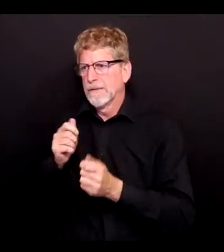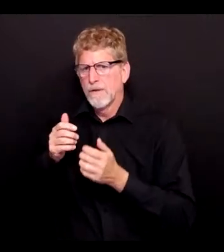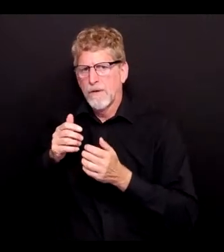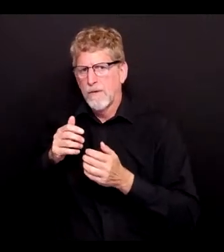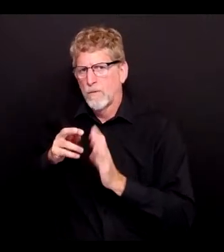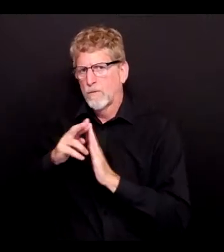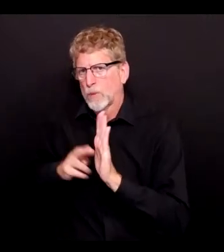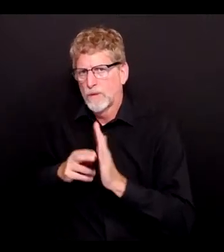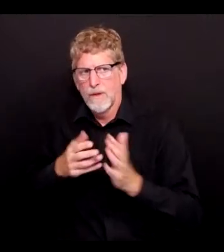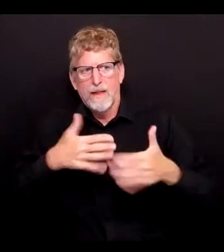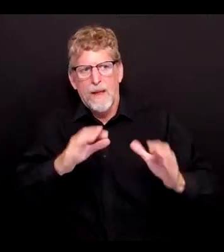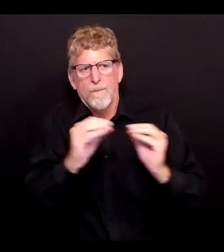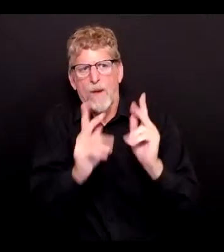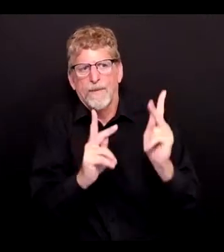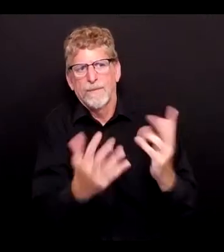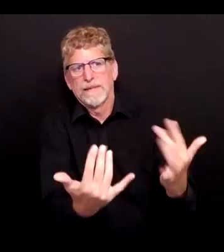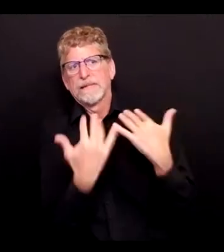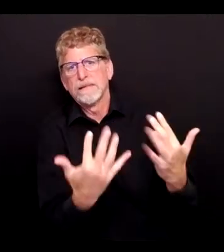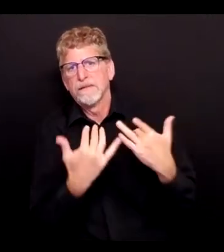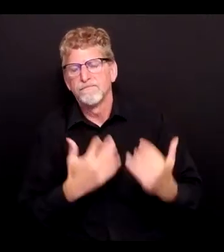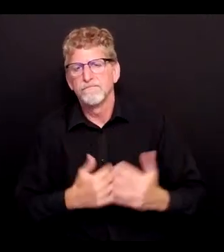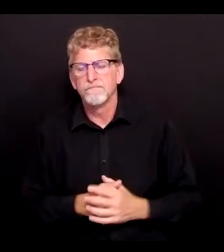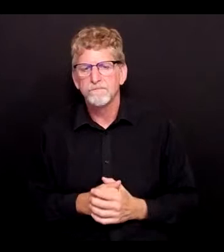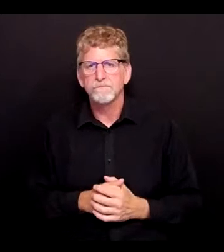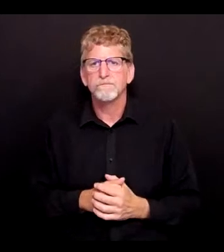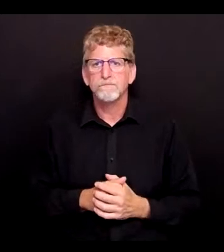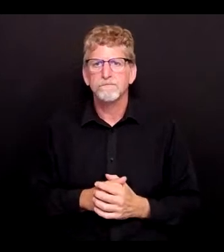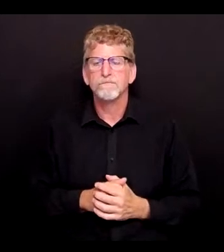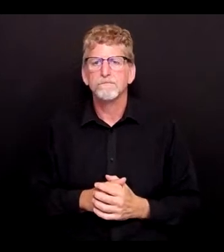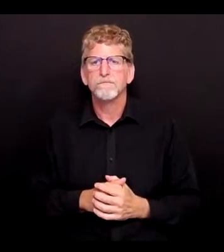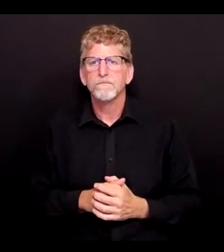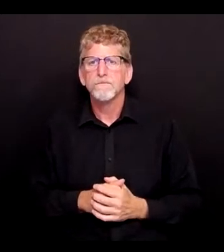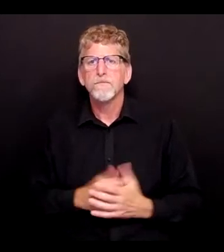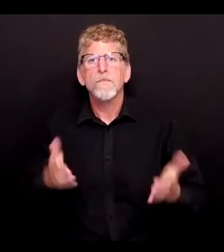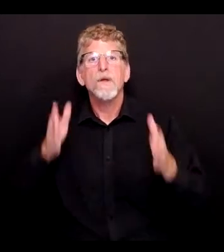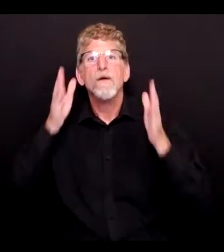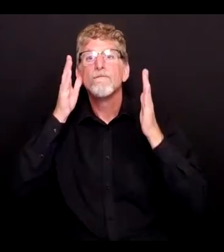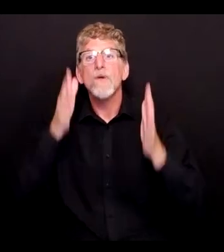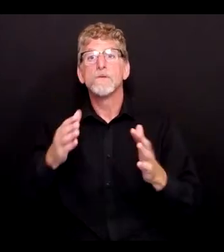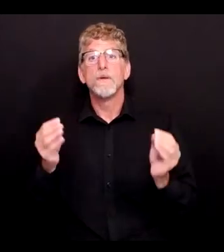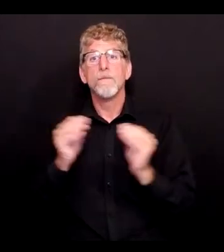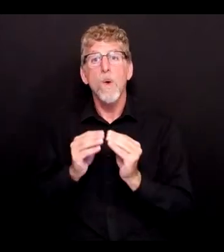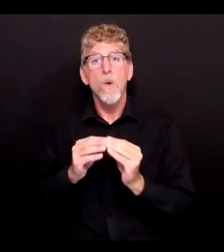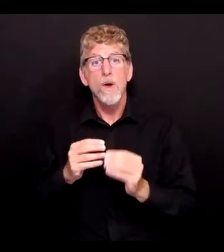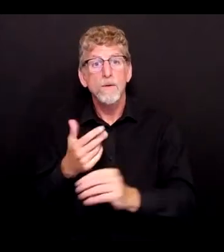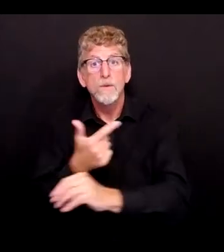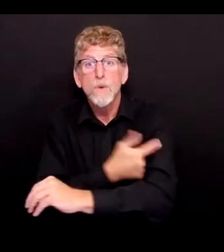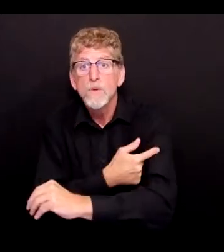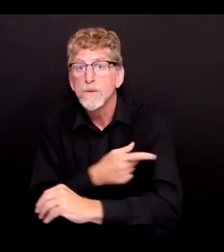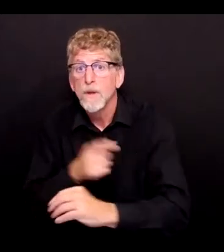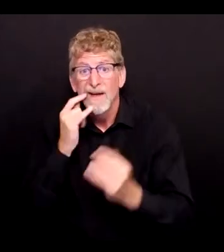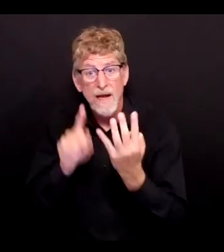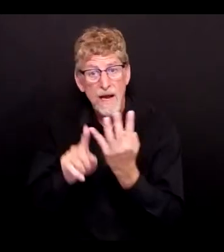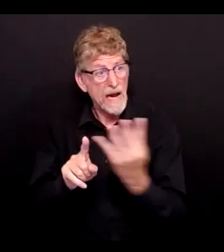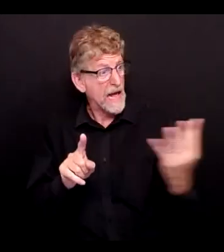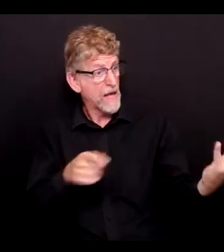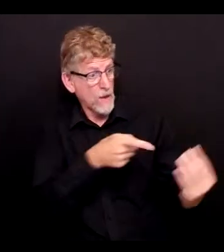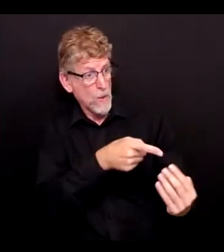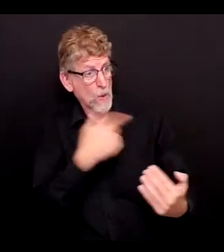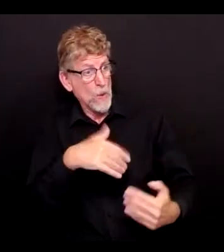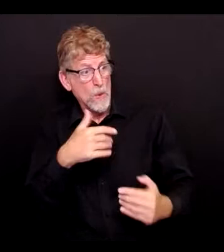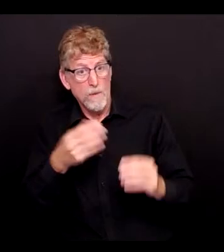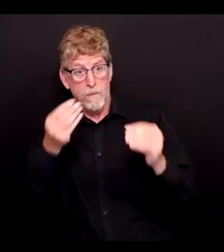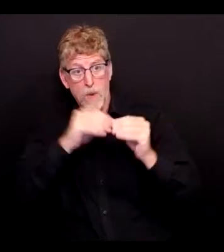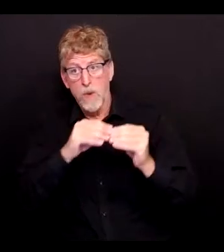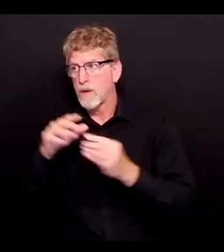forward, and targeting more doses to where there are larger population centers, where there's